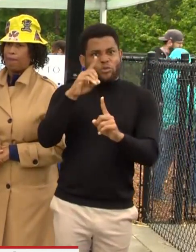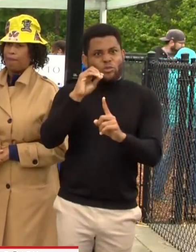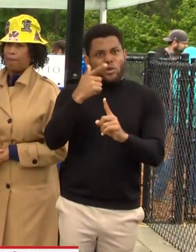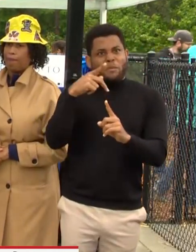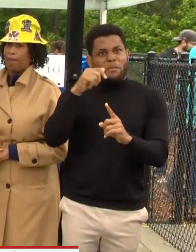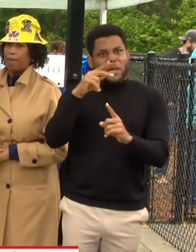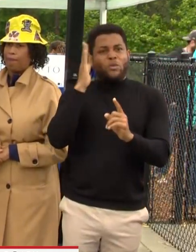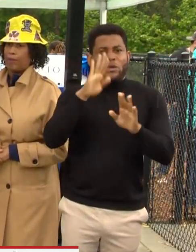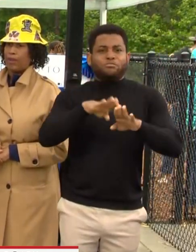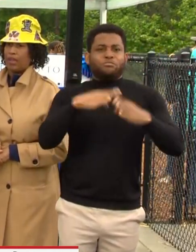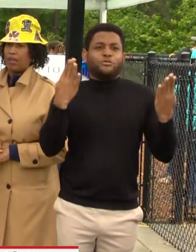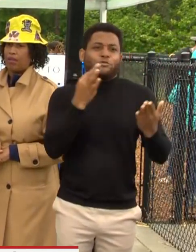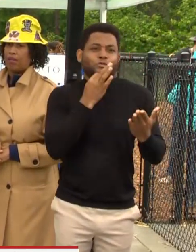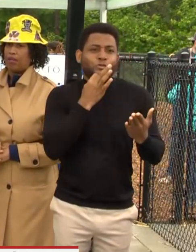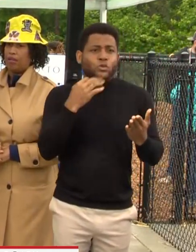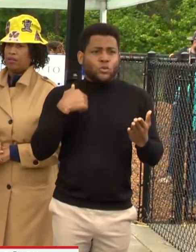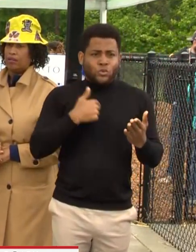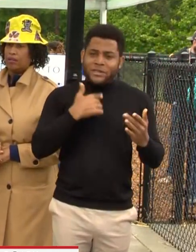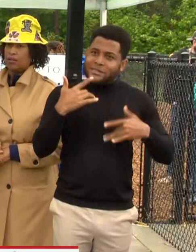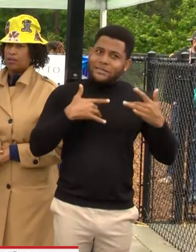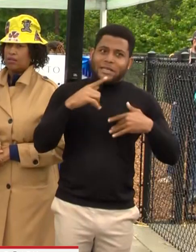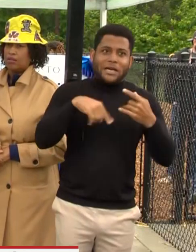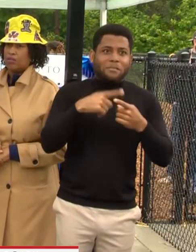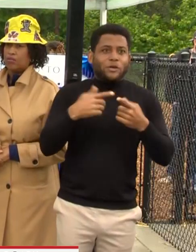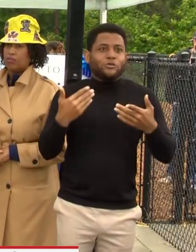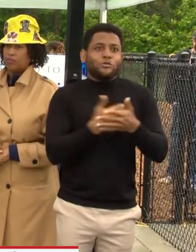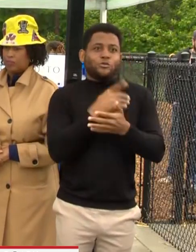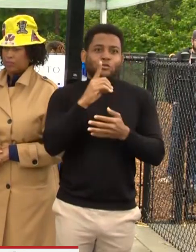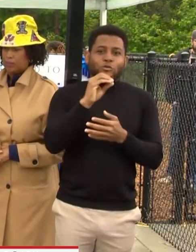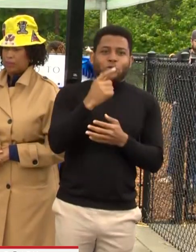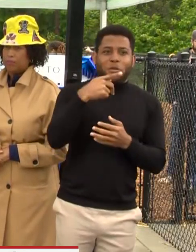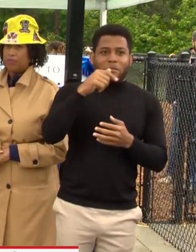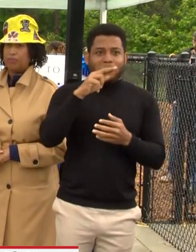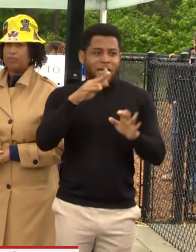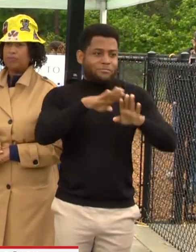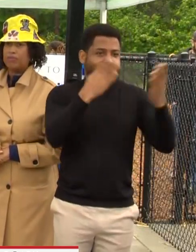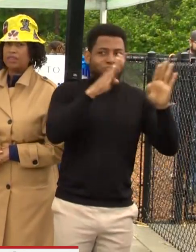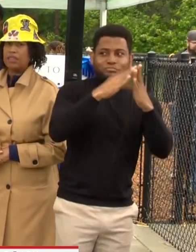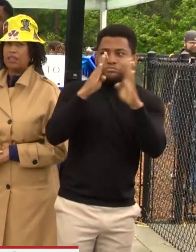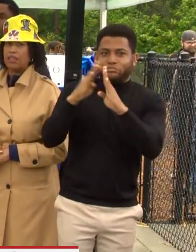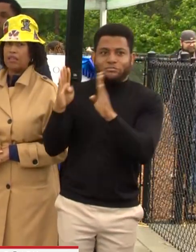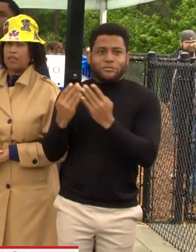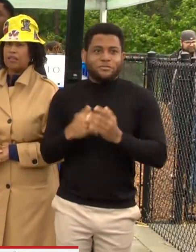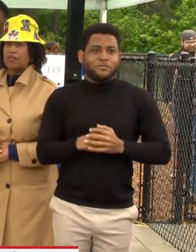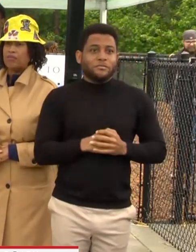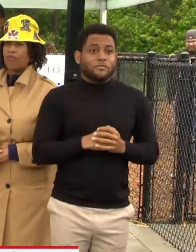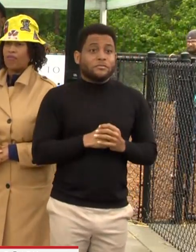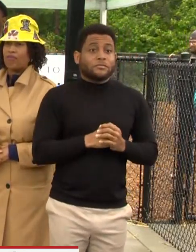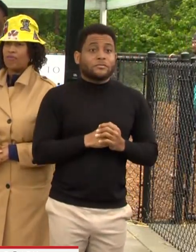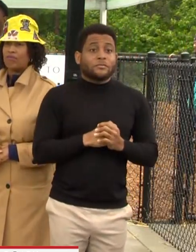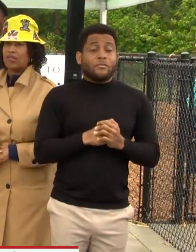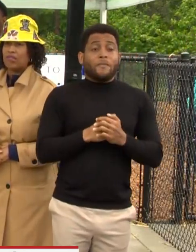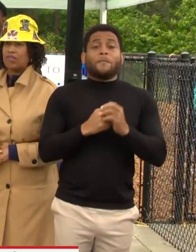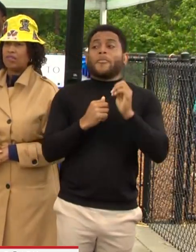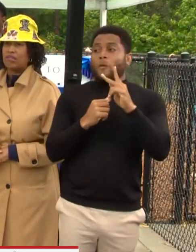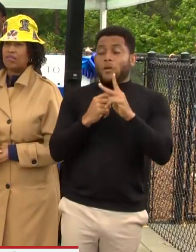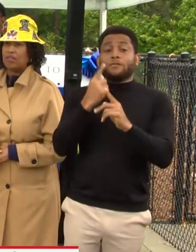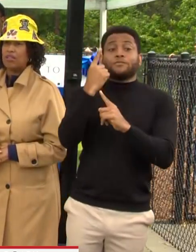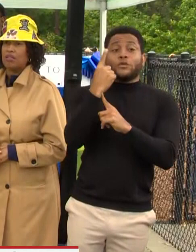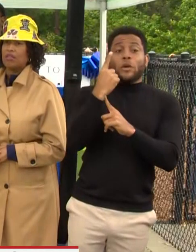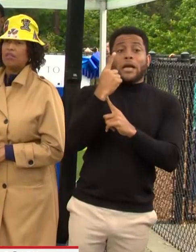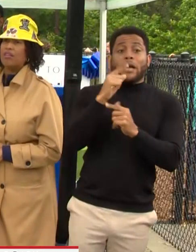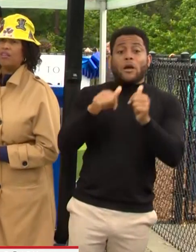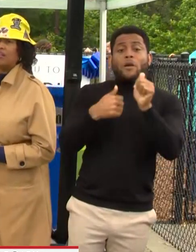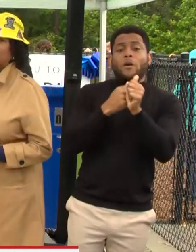about growing our dog park footprint across the district. Thanks for expanding on that. And then I just have one follow-up on the Augusta